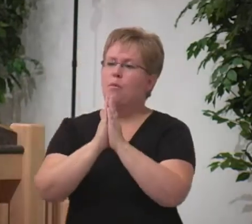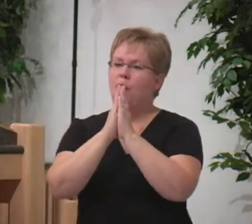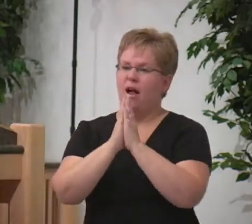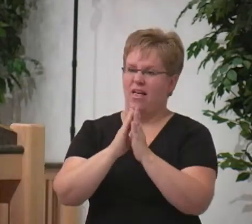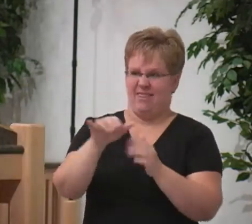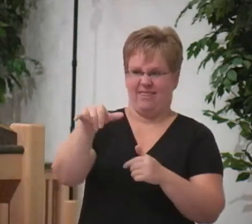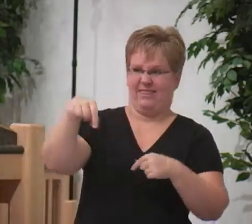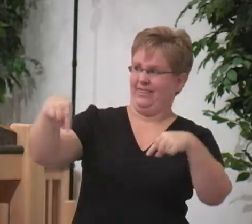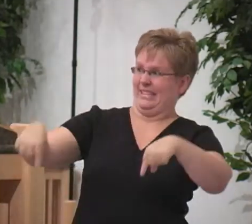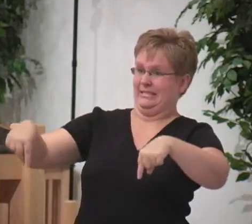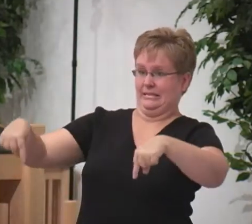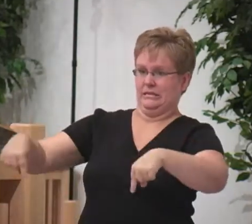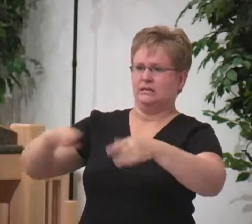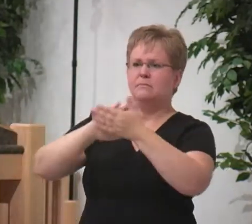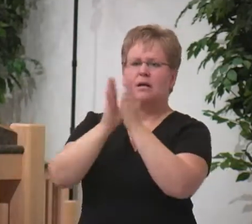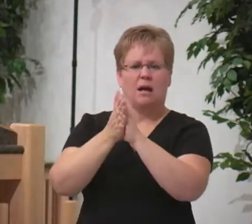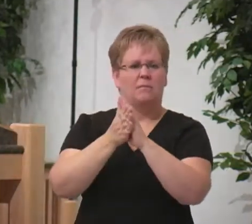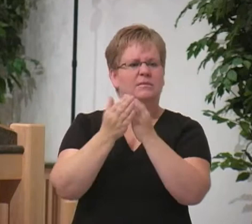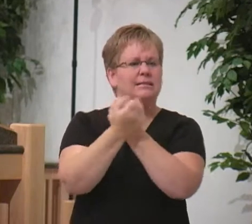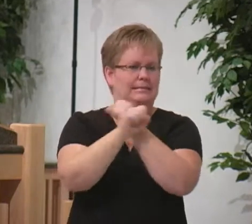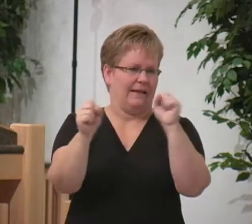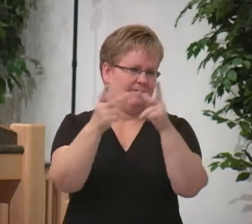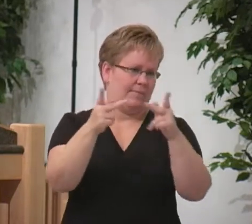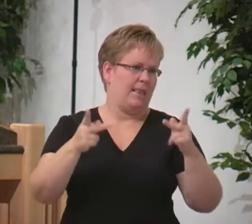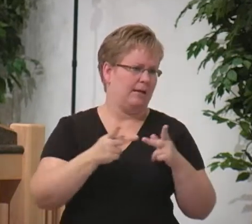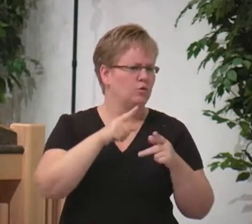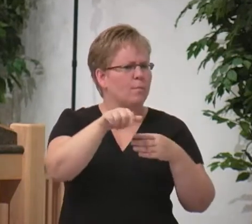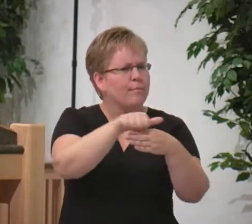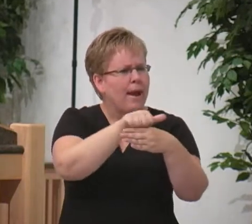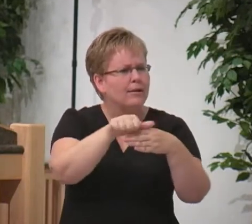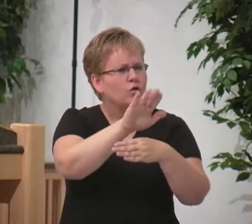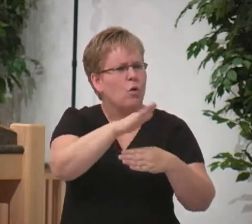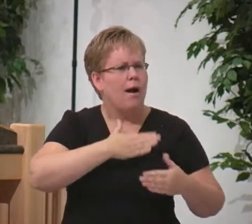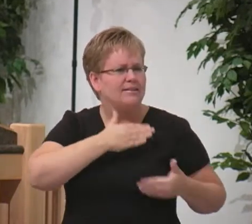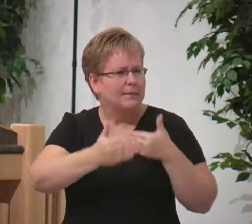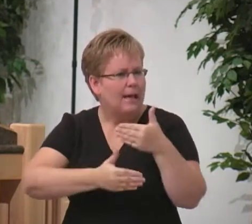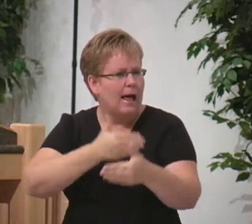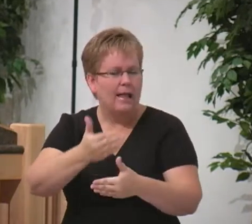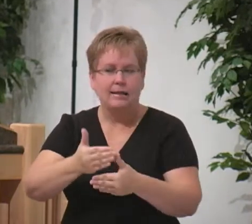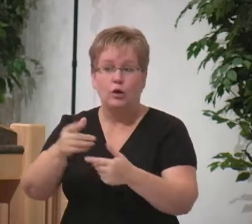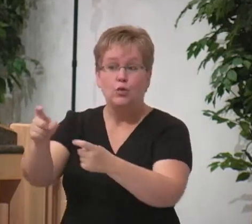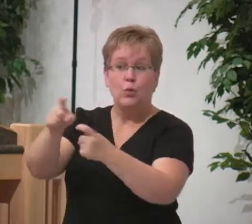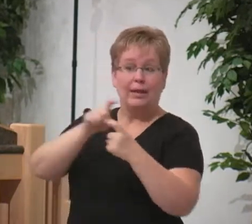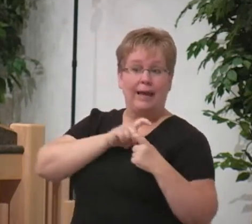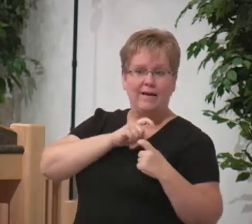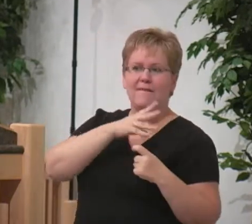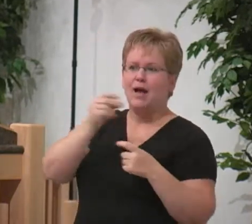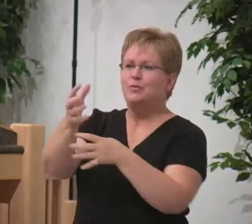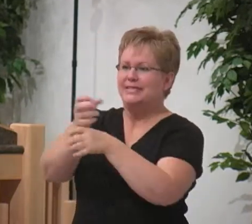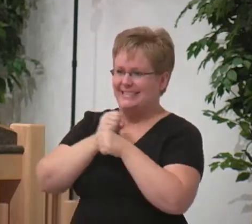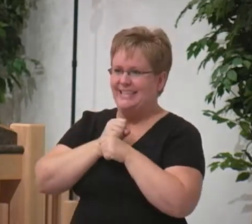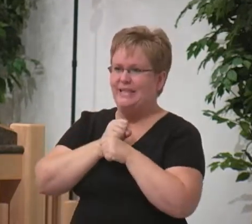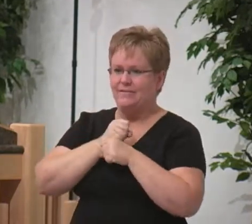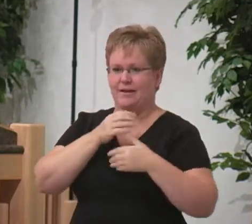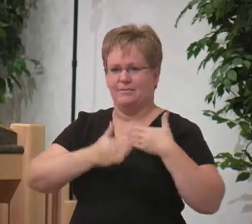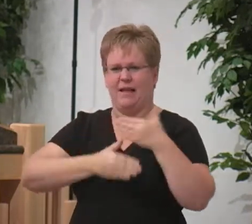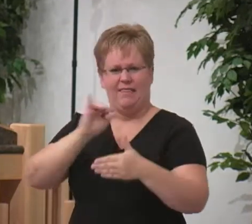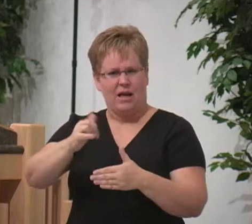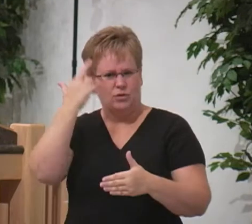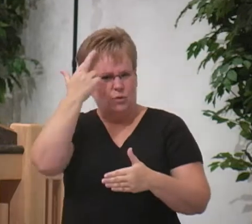safe space where we can practice hospitality, where we can give and receive hospitality. This is the reason why we do things like